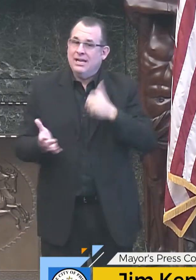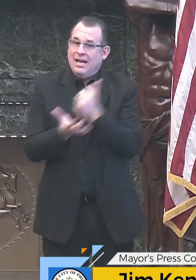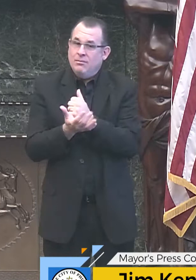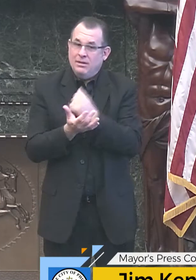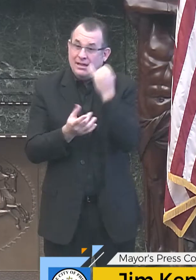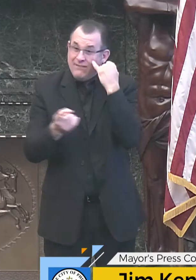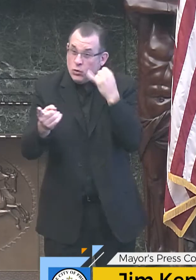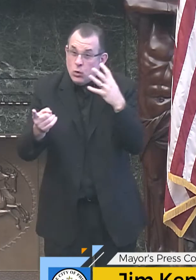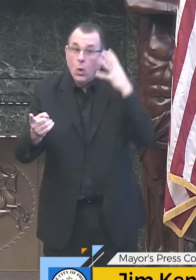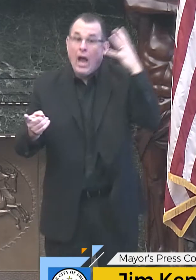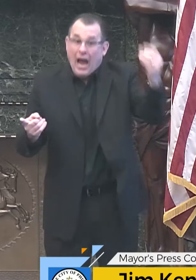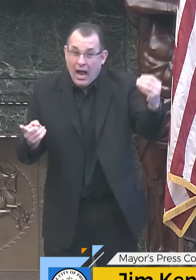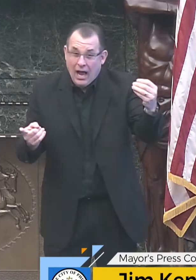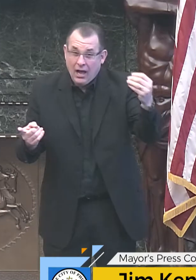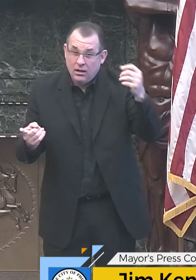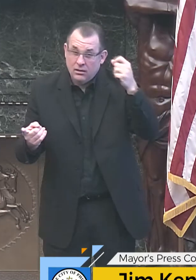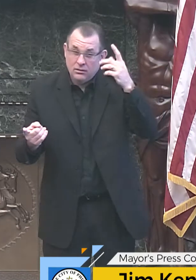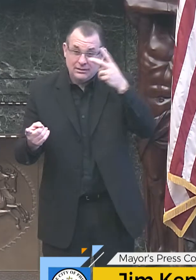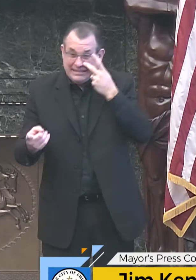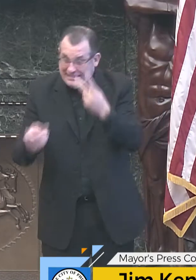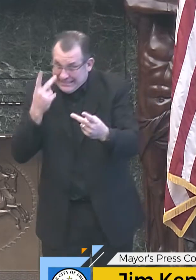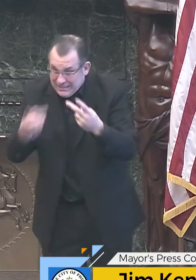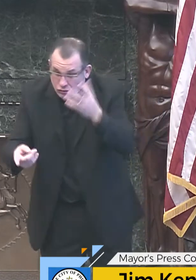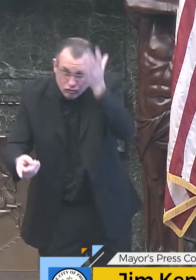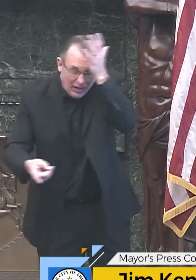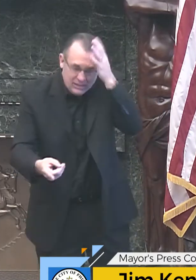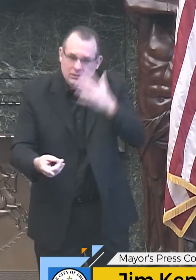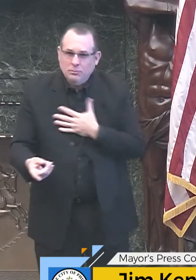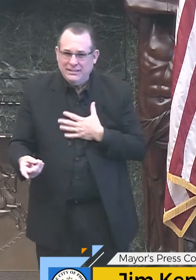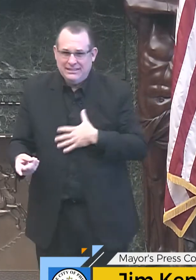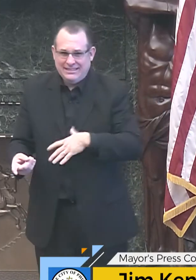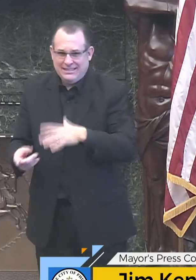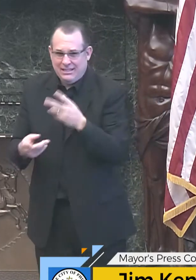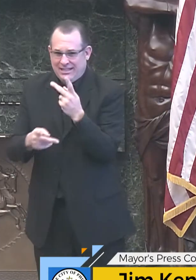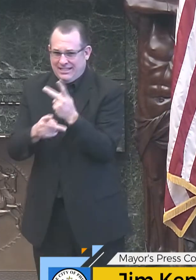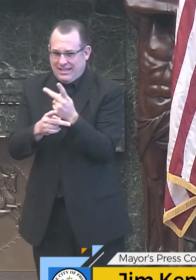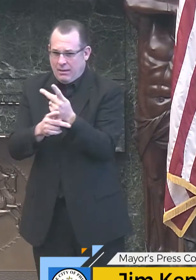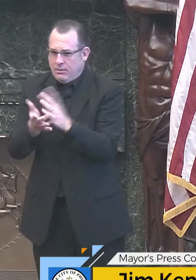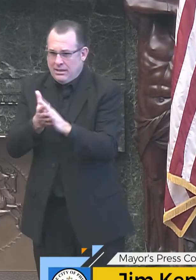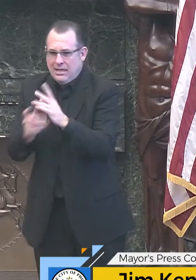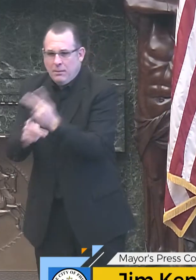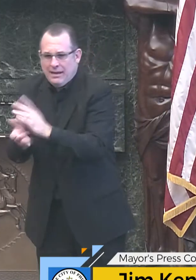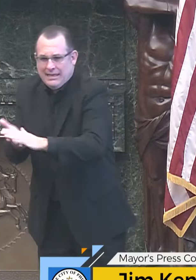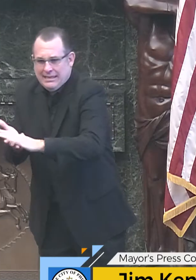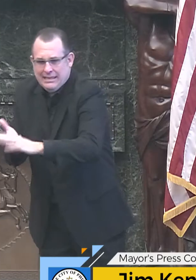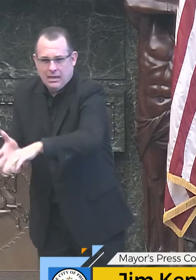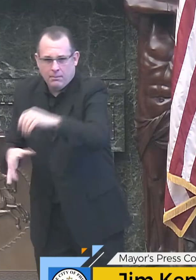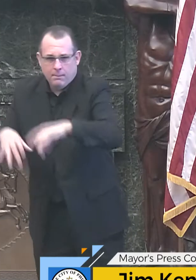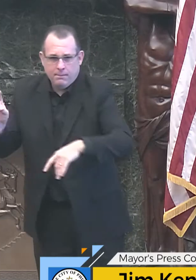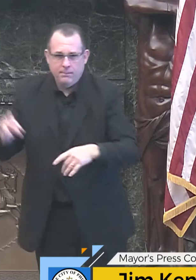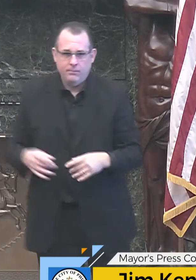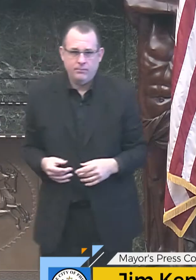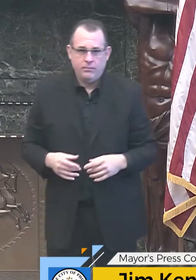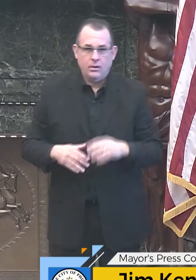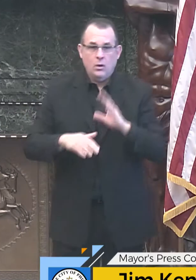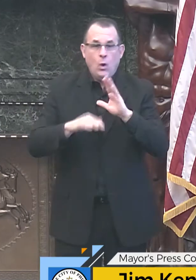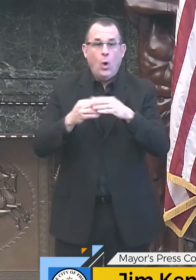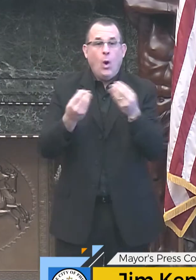litter. Help keep our parks and public spaces clean. All playgrounds and courts are closed and group sports are not